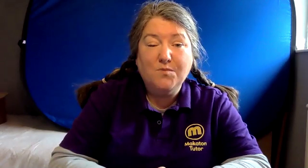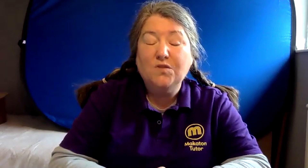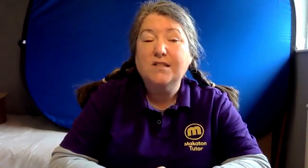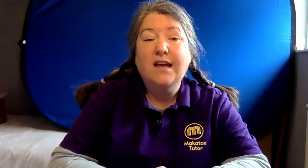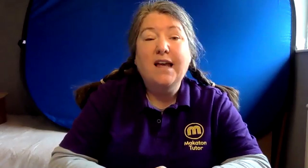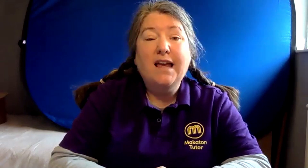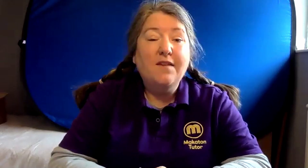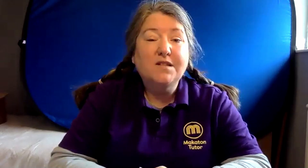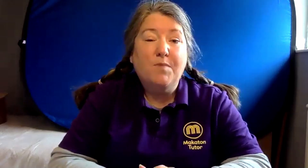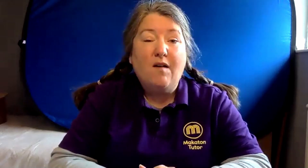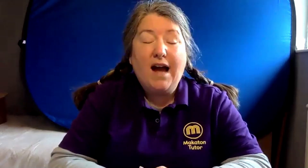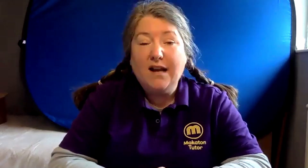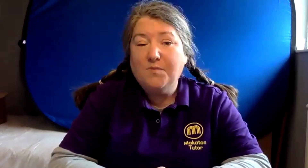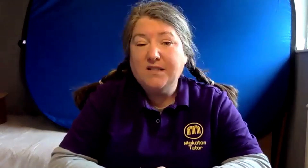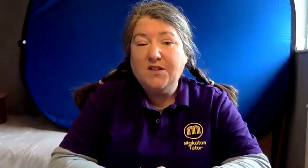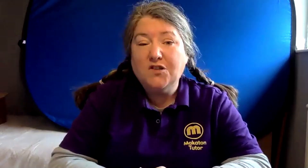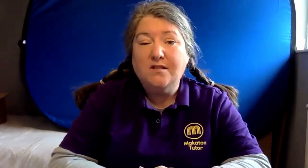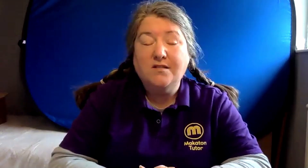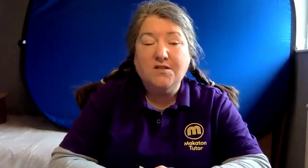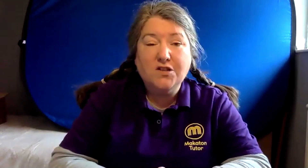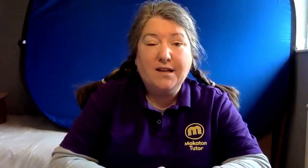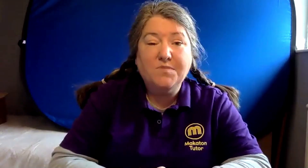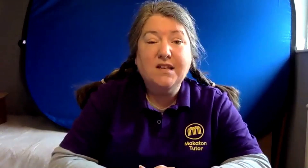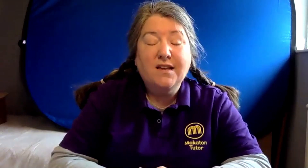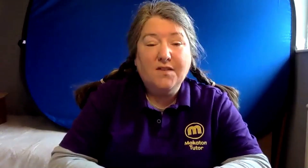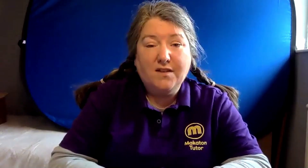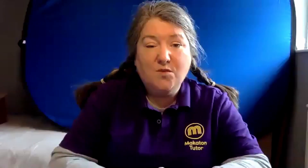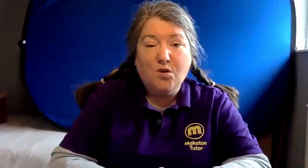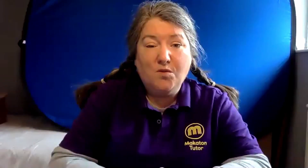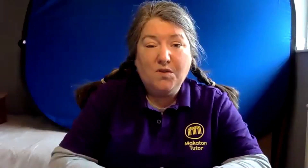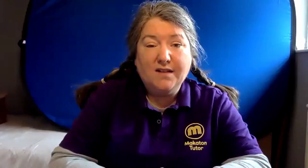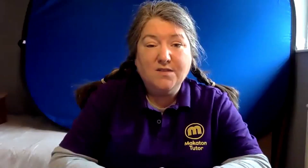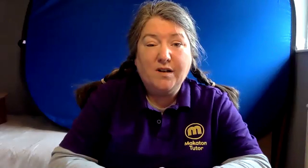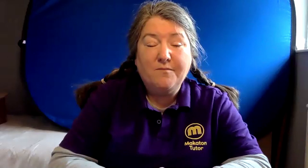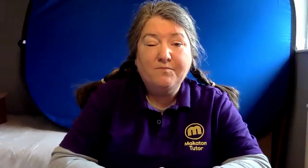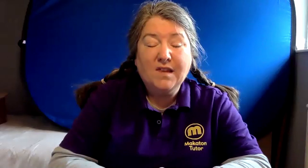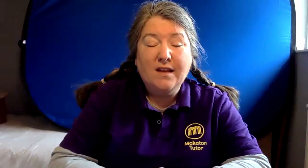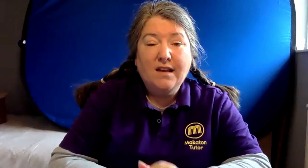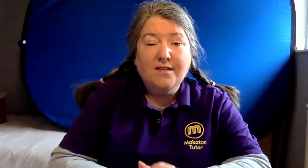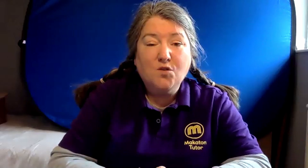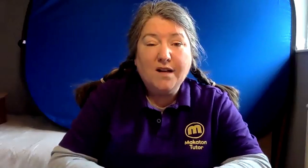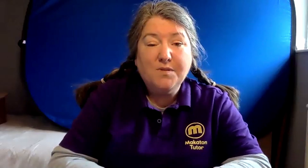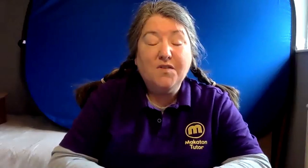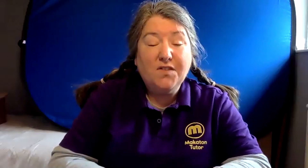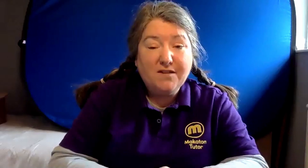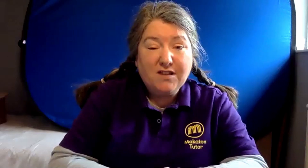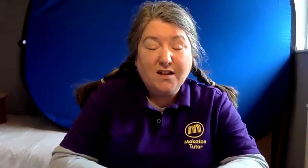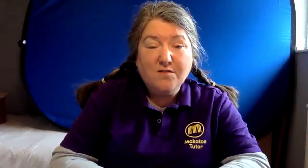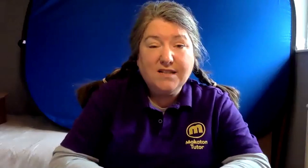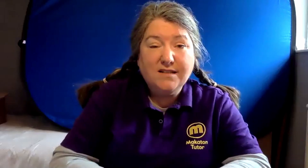symbols. If it's about hand positions and shapes, then they'd work with that as well. There's quite a bit of theory that goes into